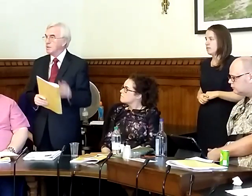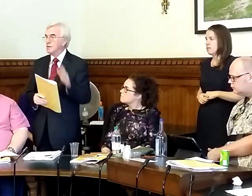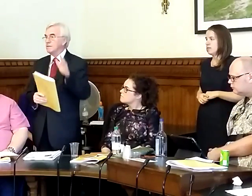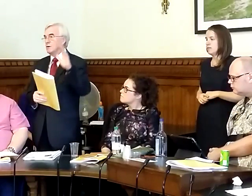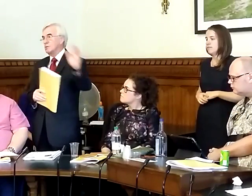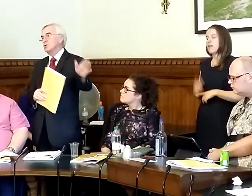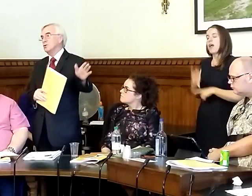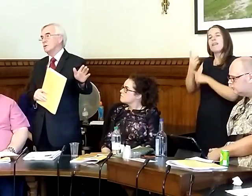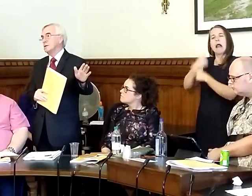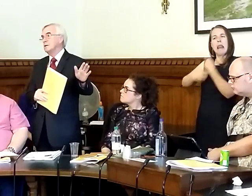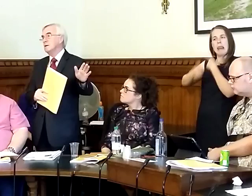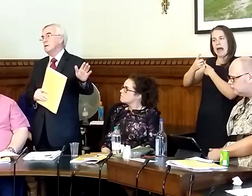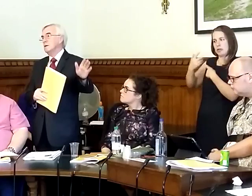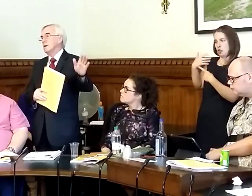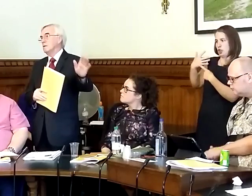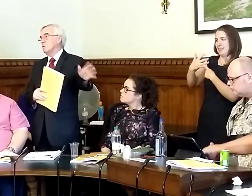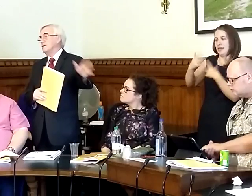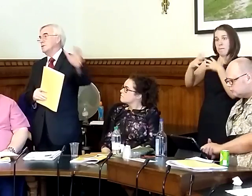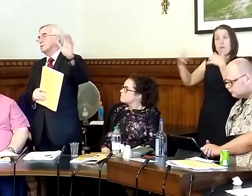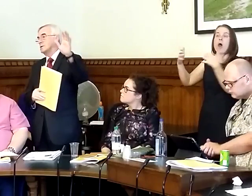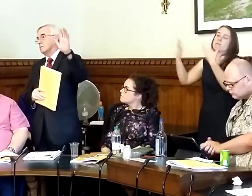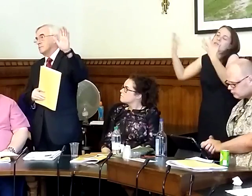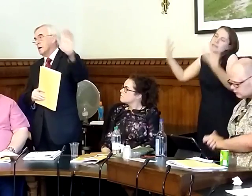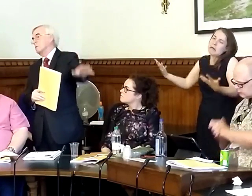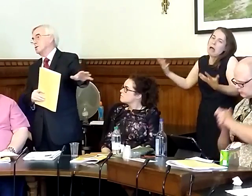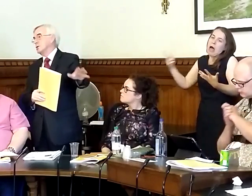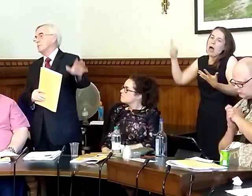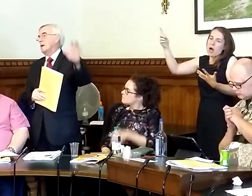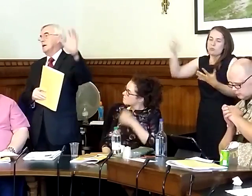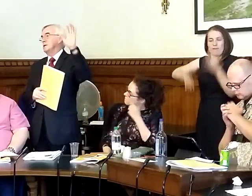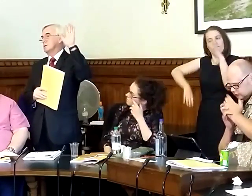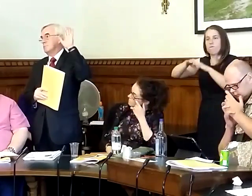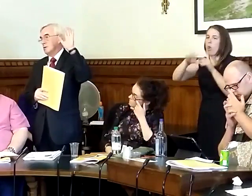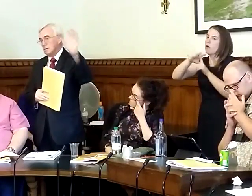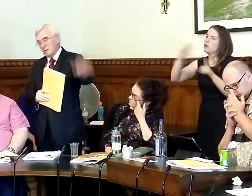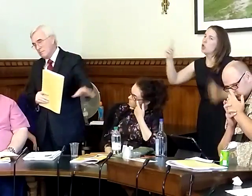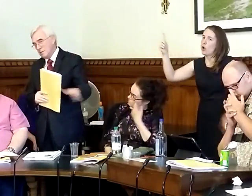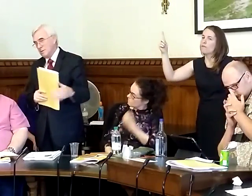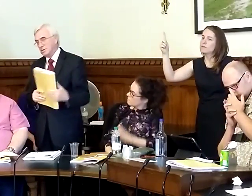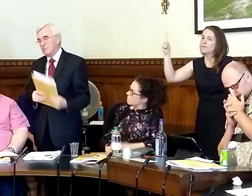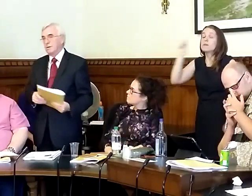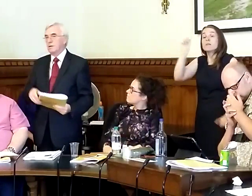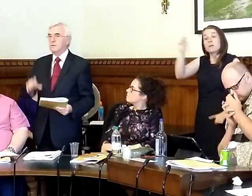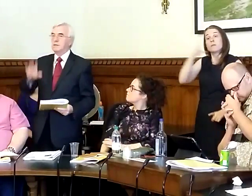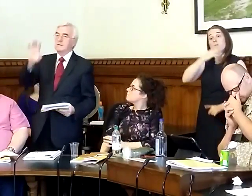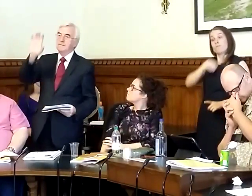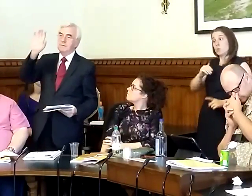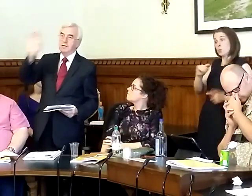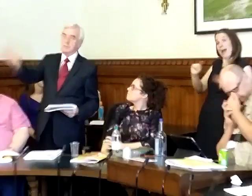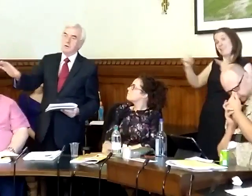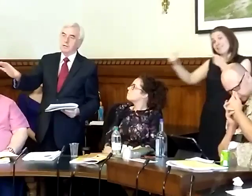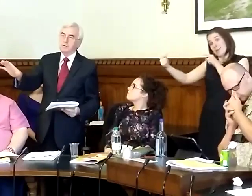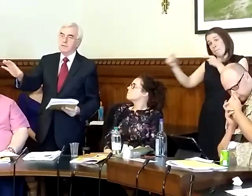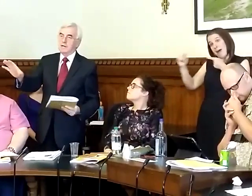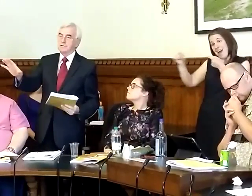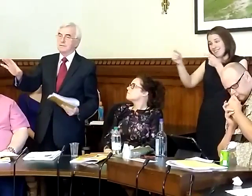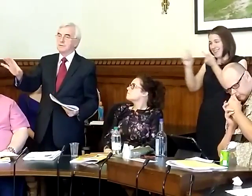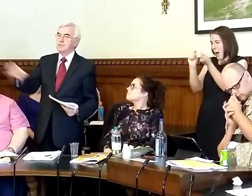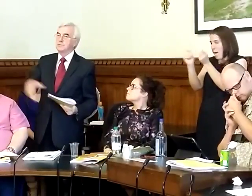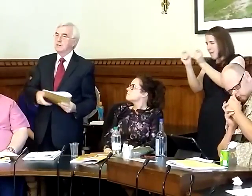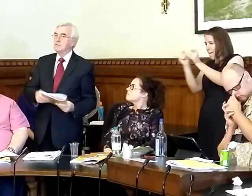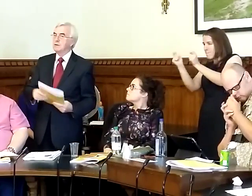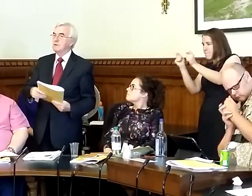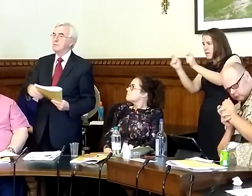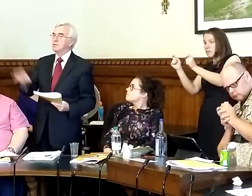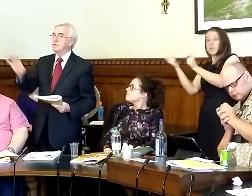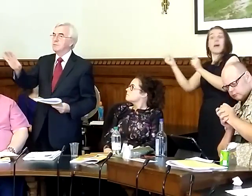even in Parliament where they've got a majority, we've used parliamentary debates, amendments in Parliament, then working with the House